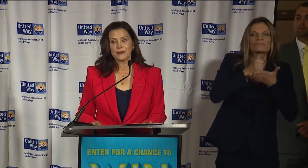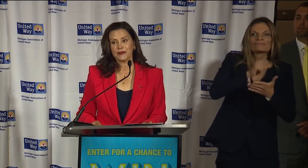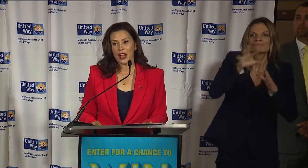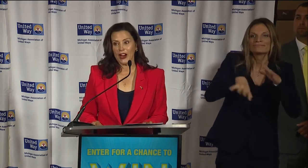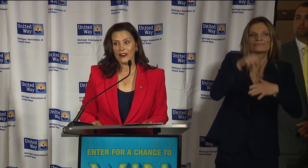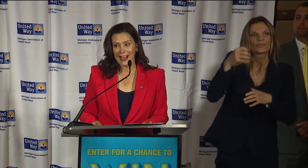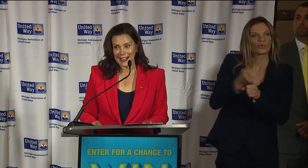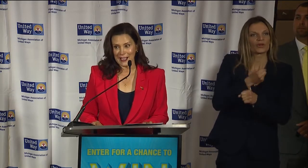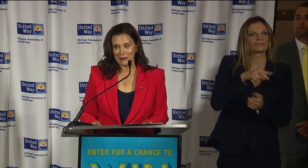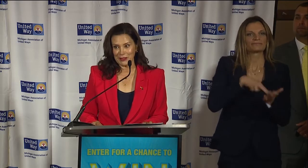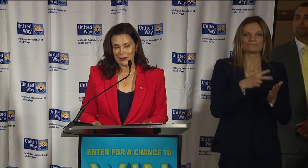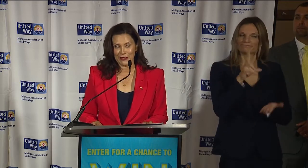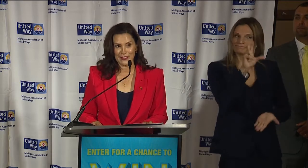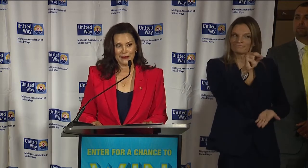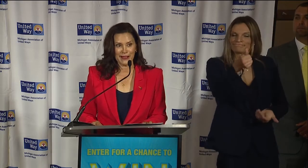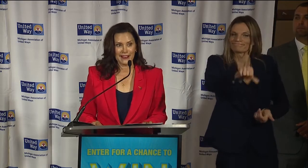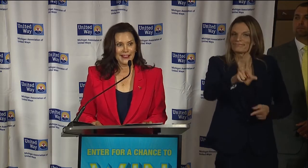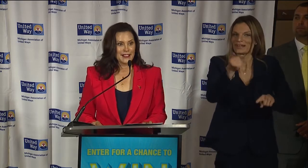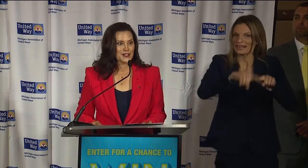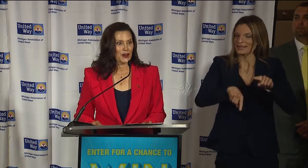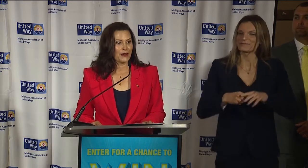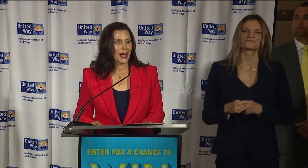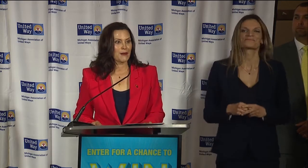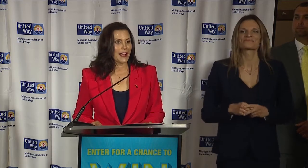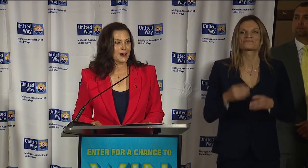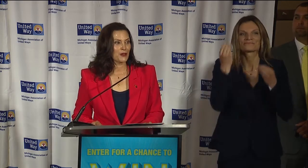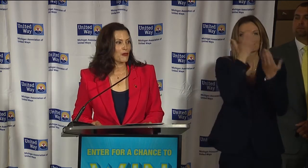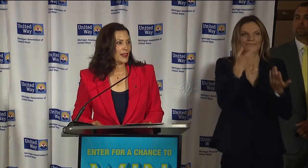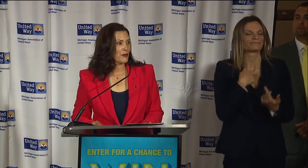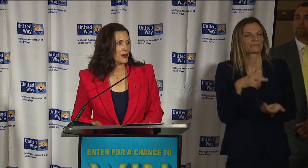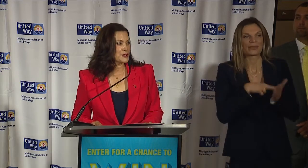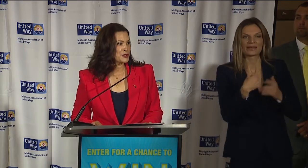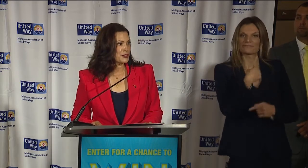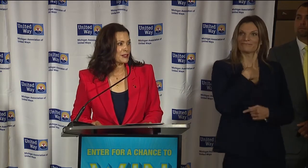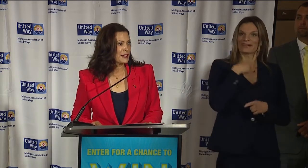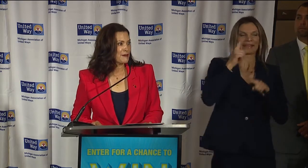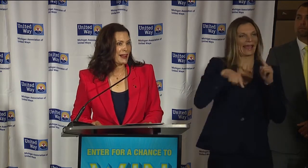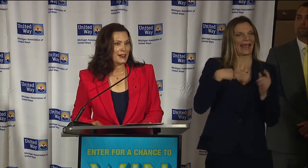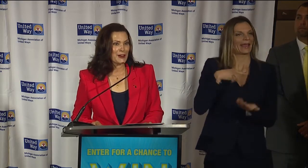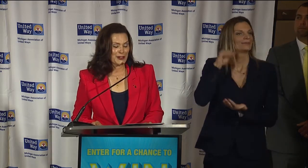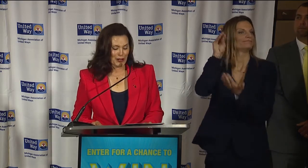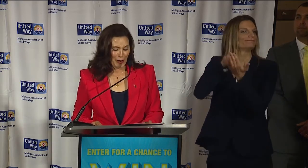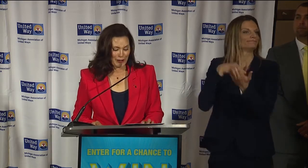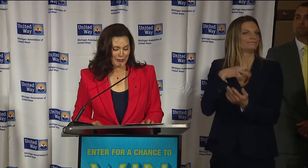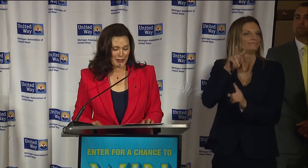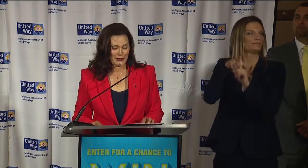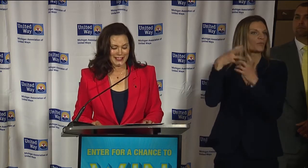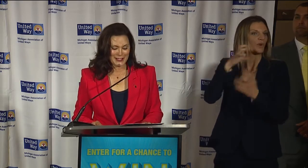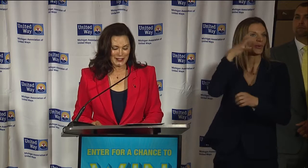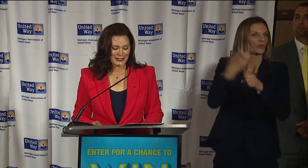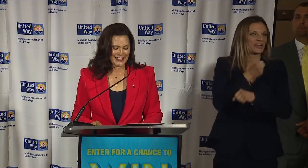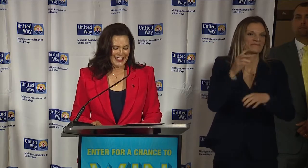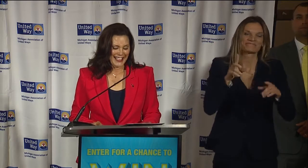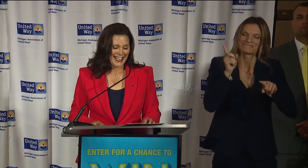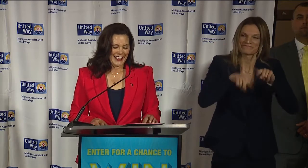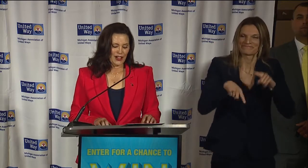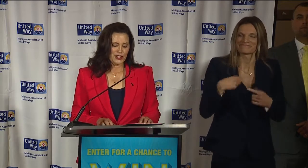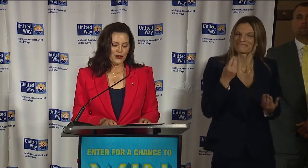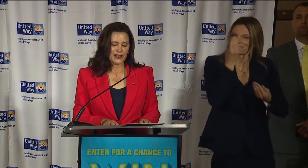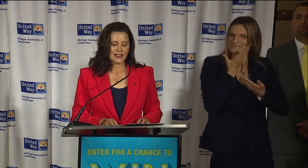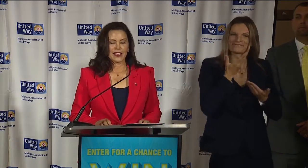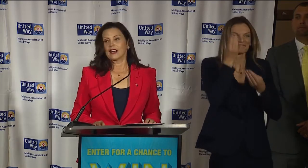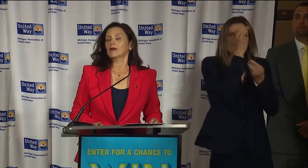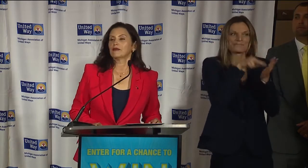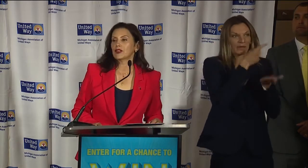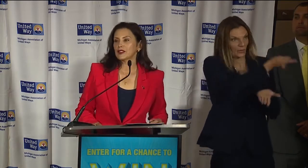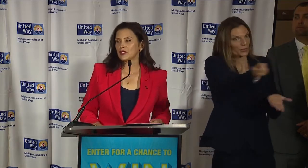sweepstakes are not able to participate. So I'm not going to get registered, but I encourage all of you to. There are